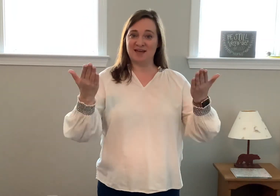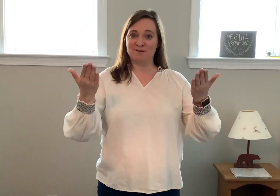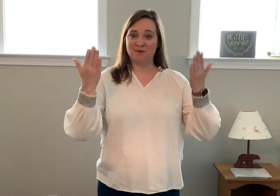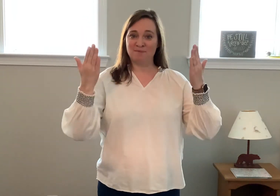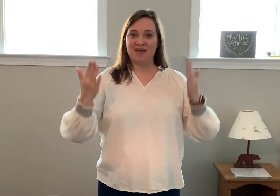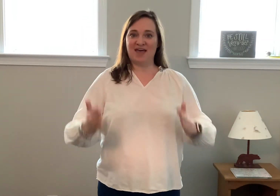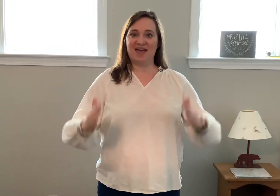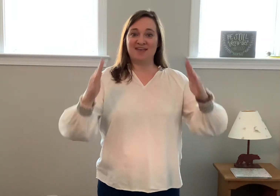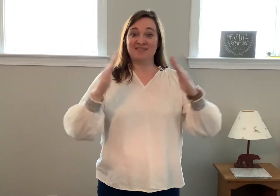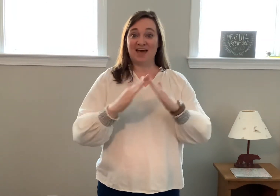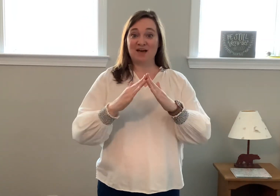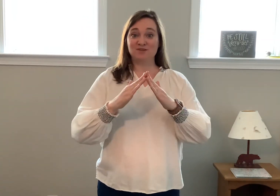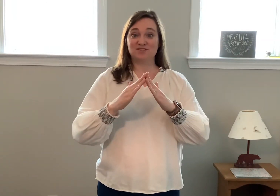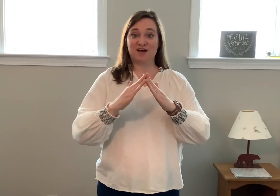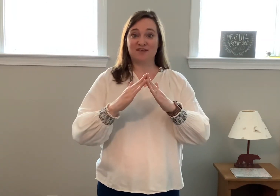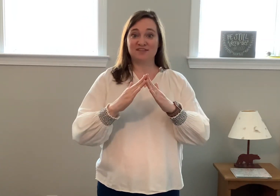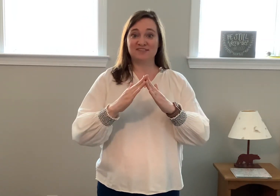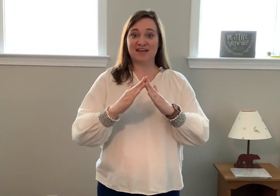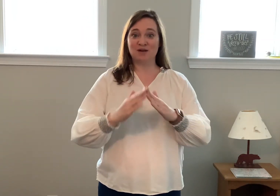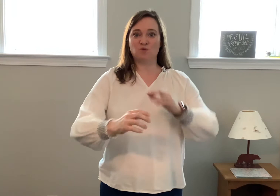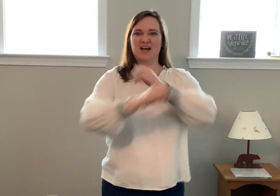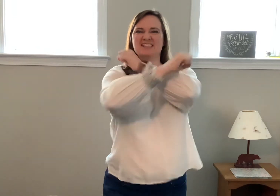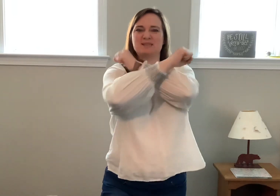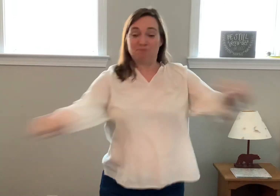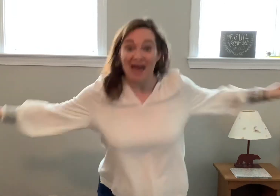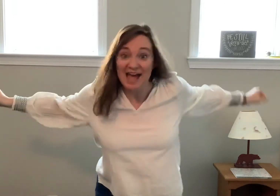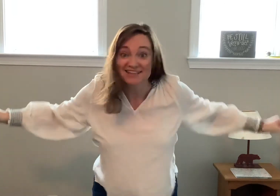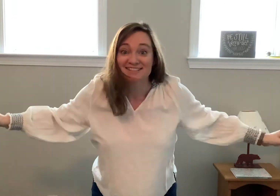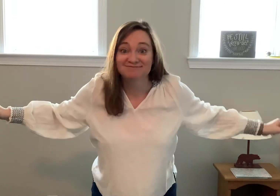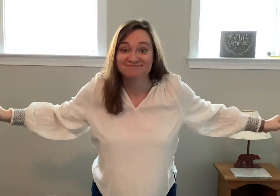up, and the house on the sand went splat!